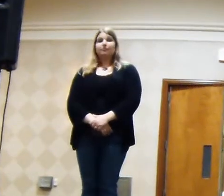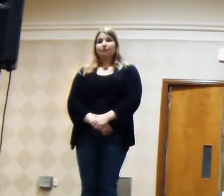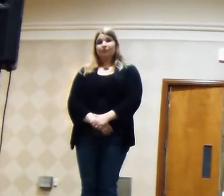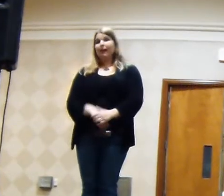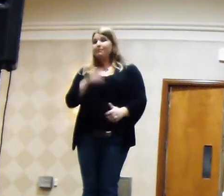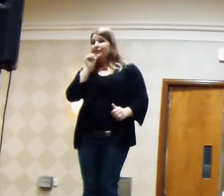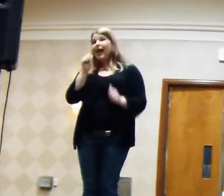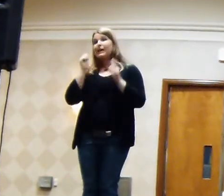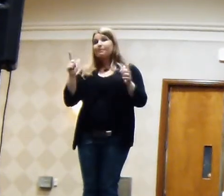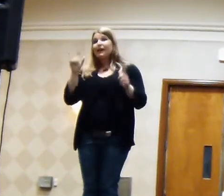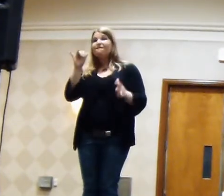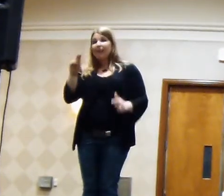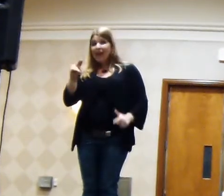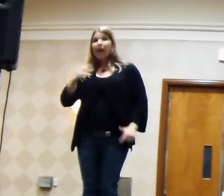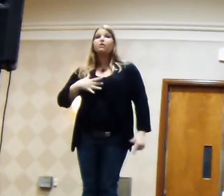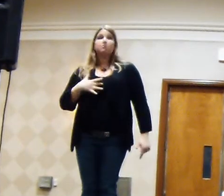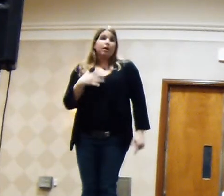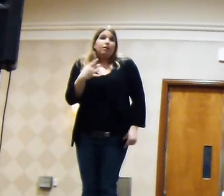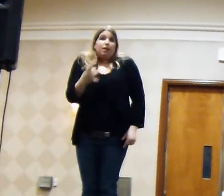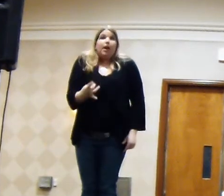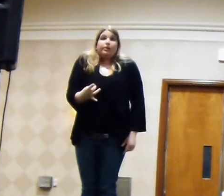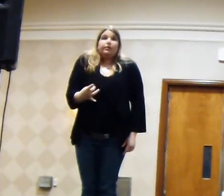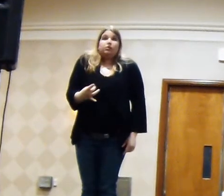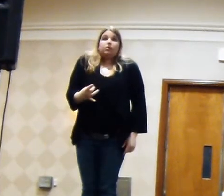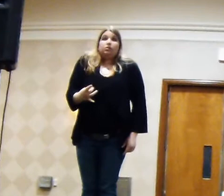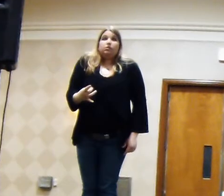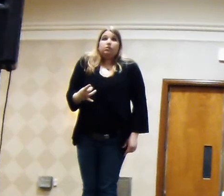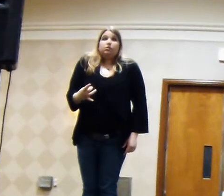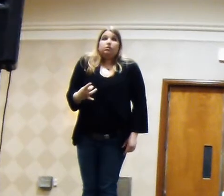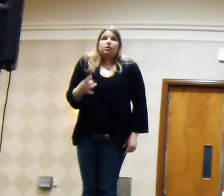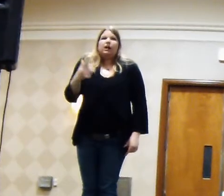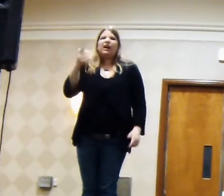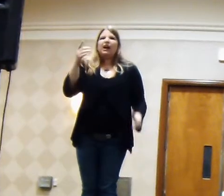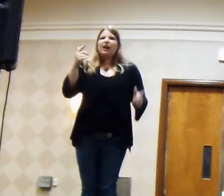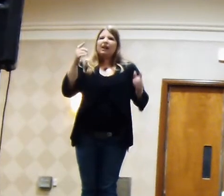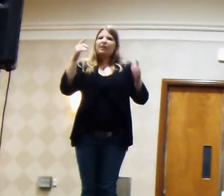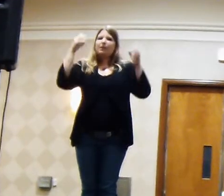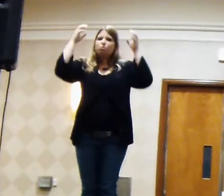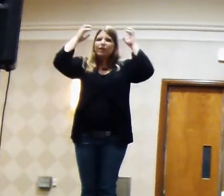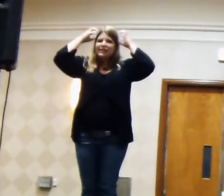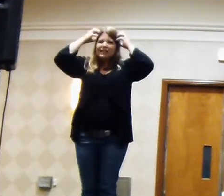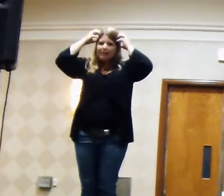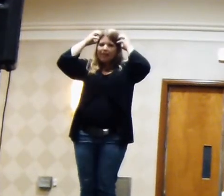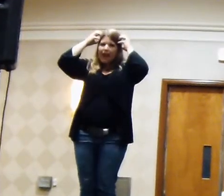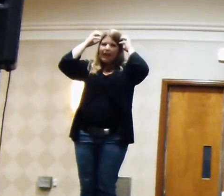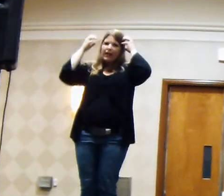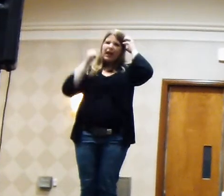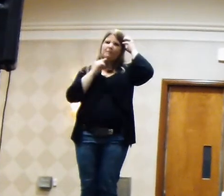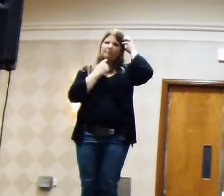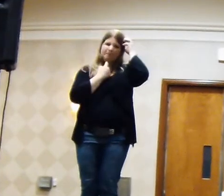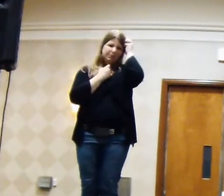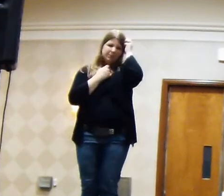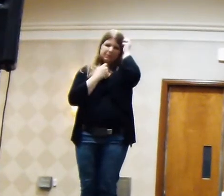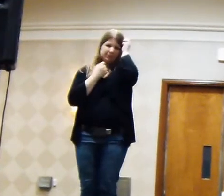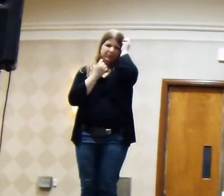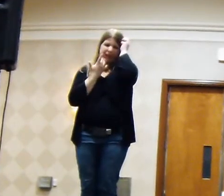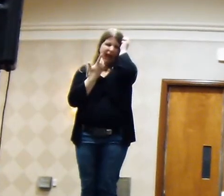not the biggest Star Wars fan. I mean, I'm a little bitter about that whole Princess Leia thing.